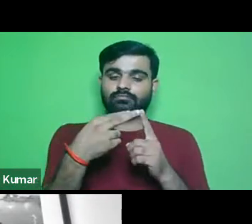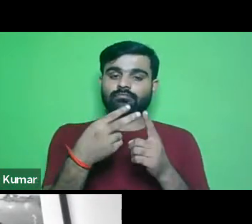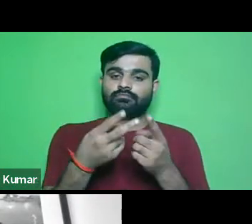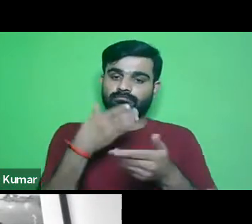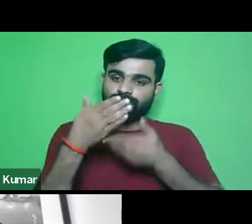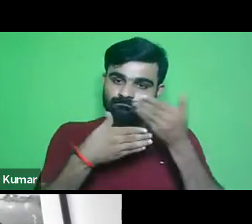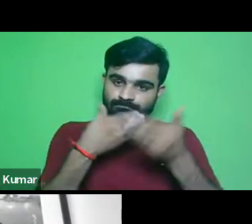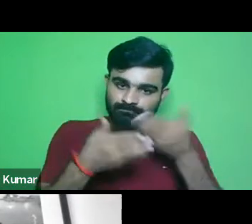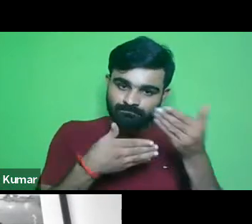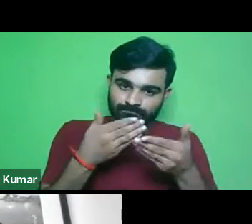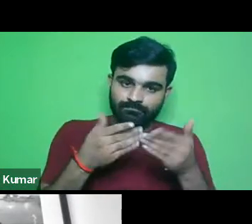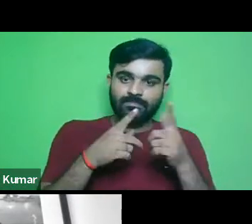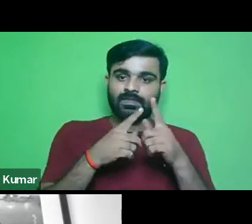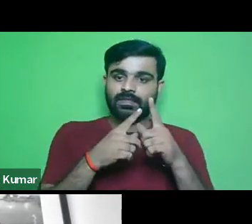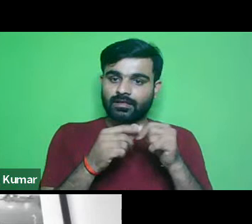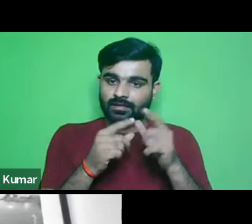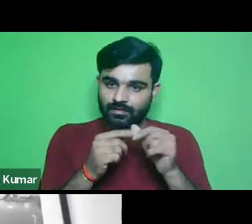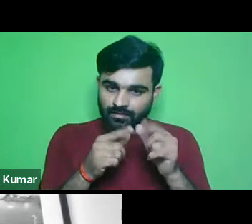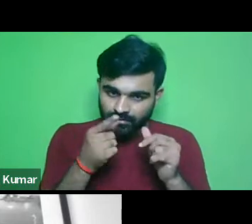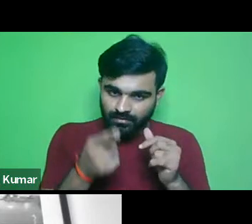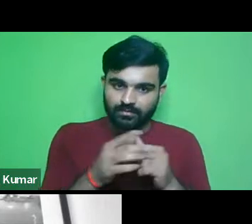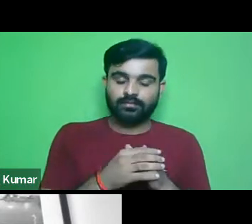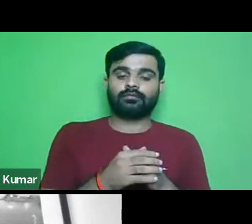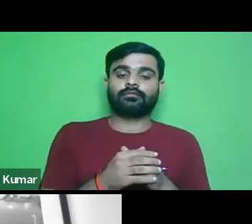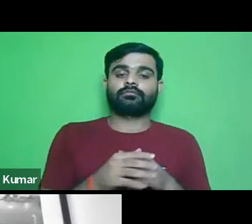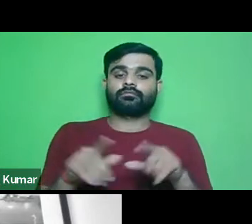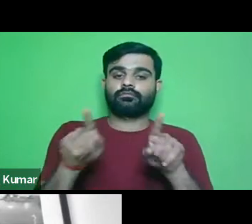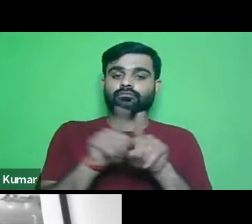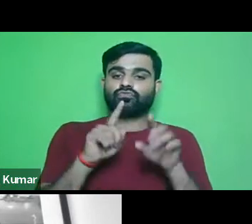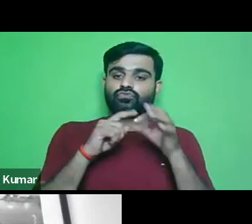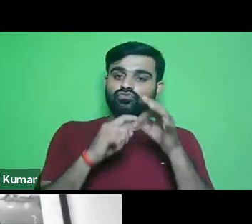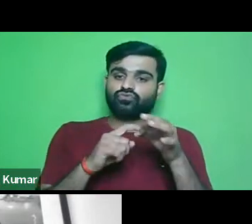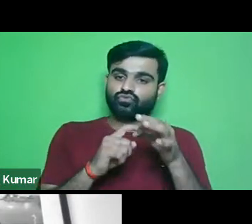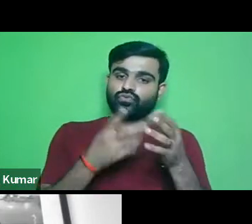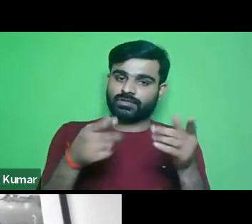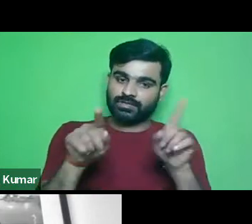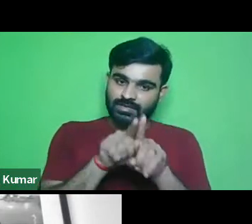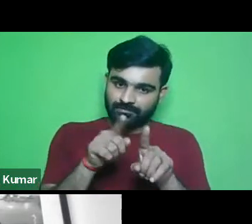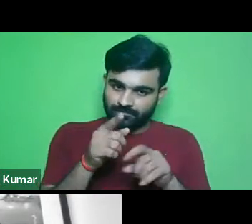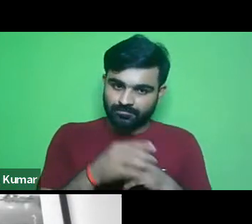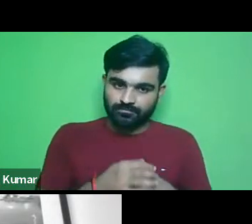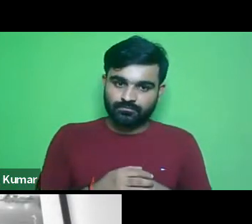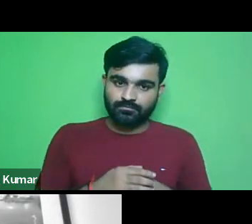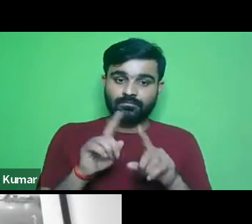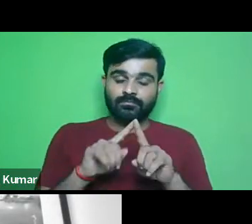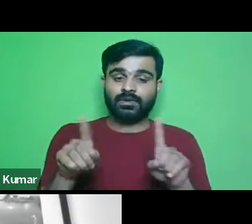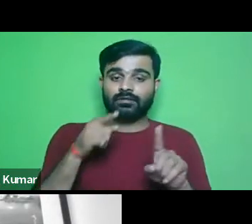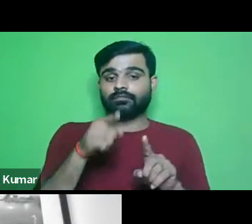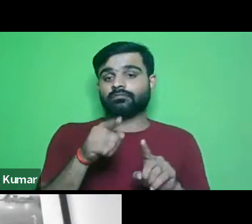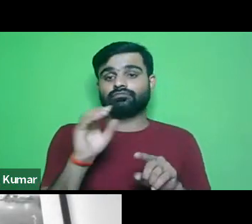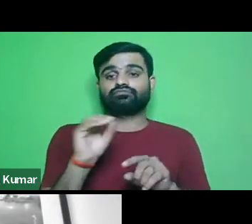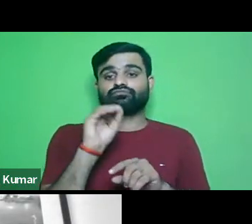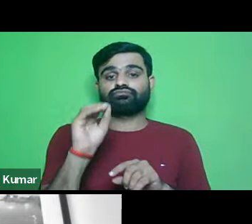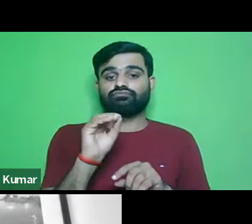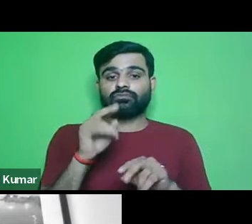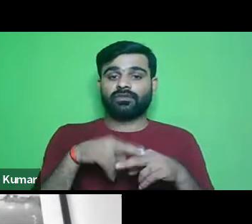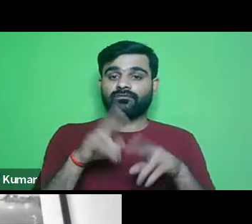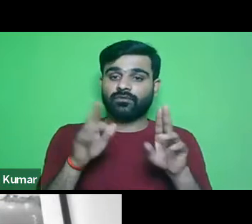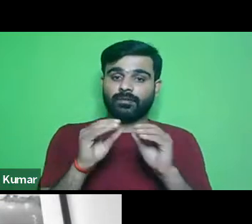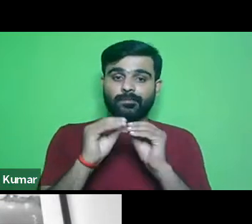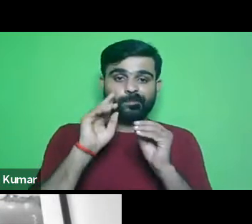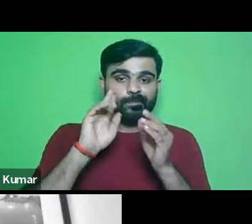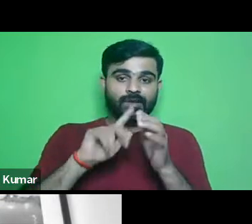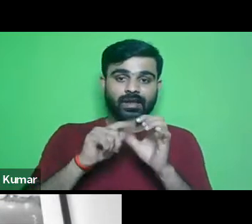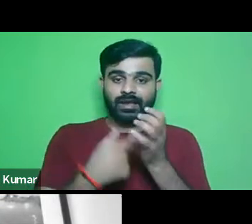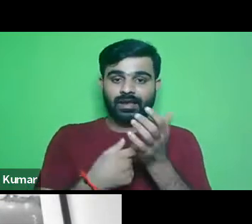monetizing data like in that question as well, but it is not a binary question of if